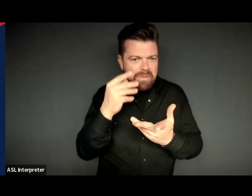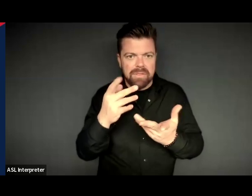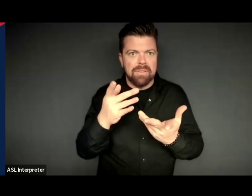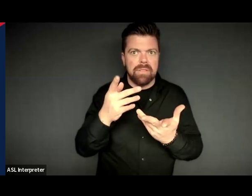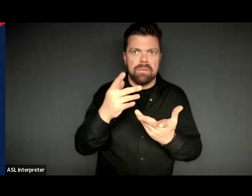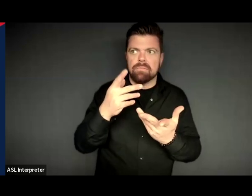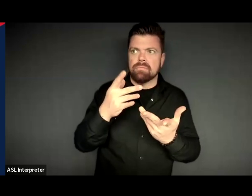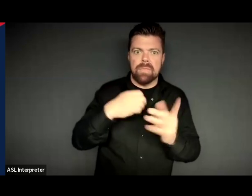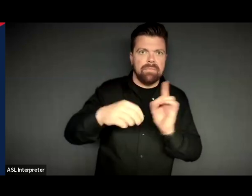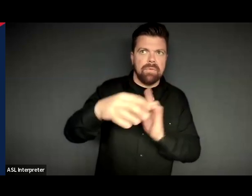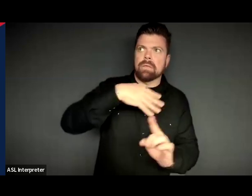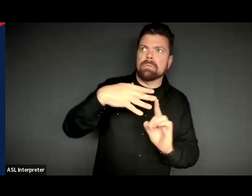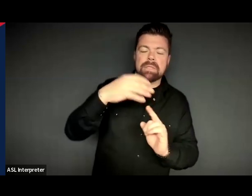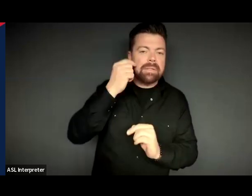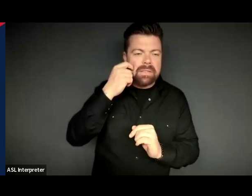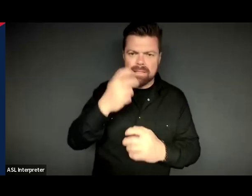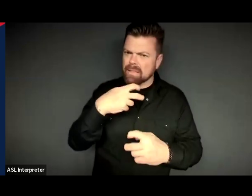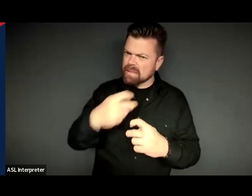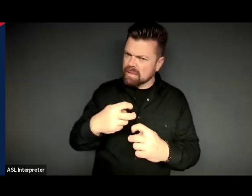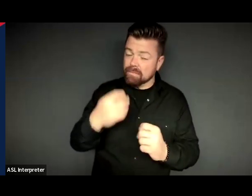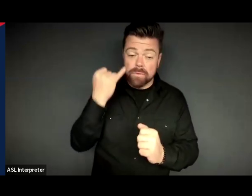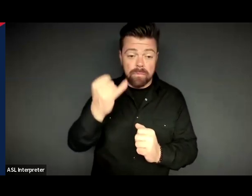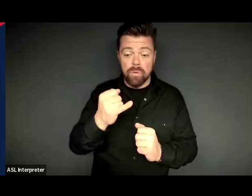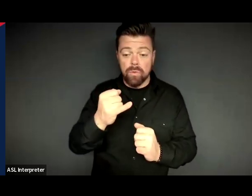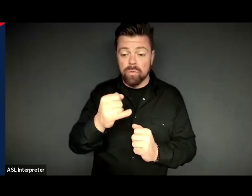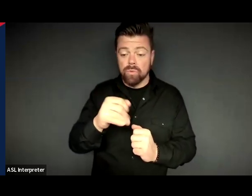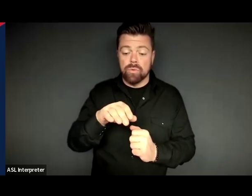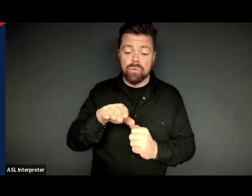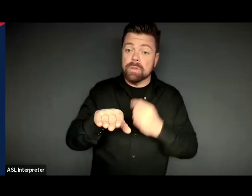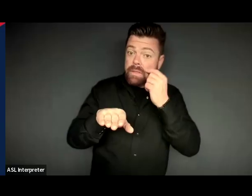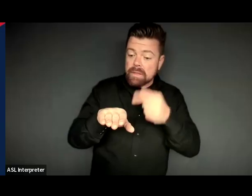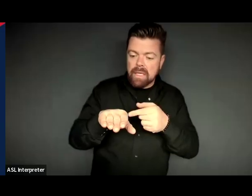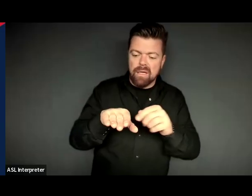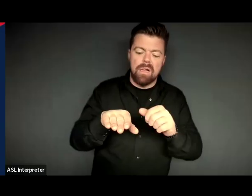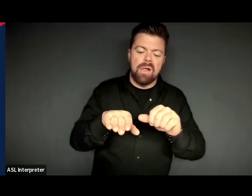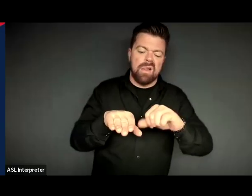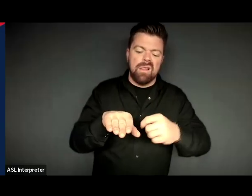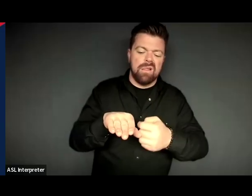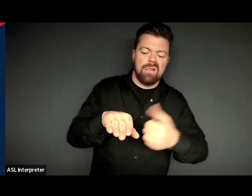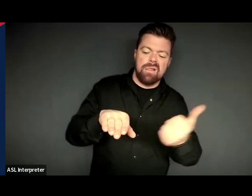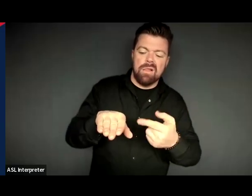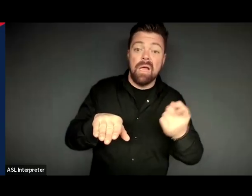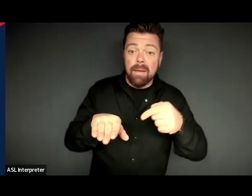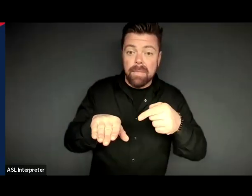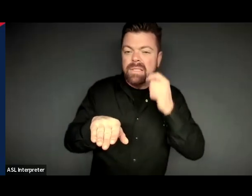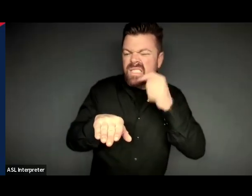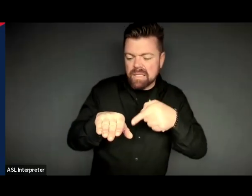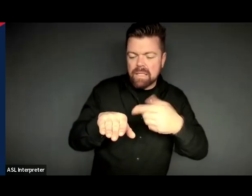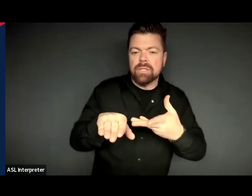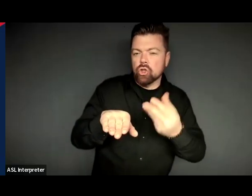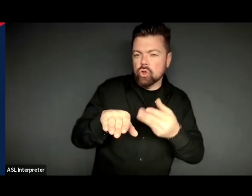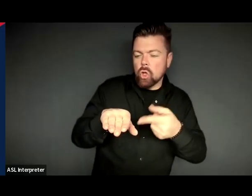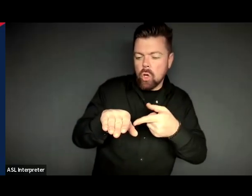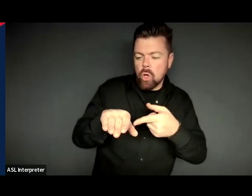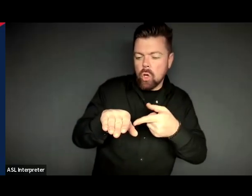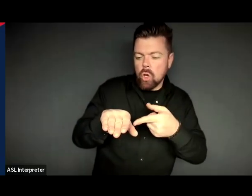tough material. And so if you take off a callus, that skin underneath that callus has become very soft and very